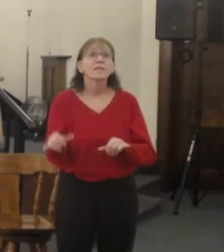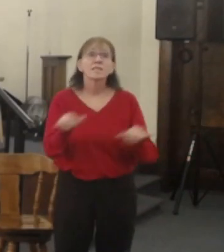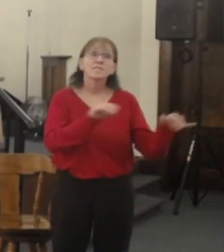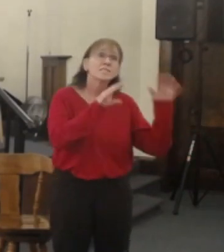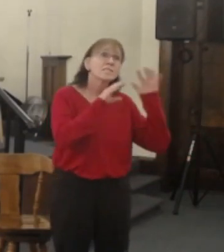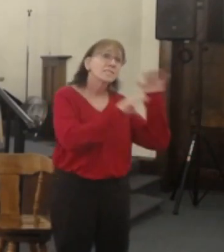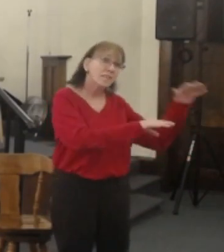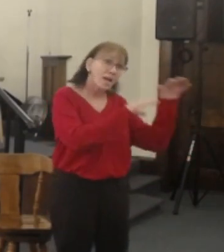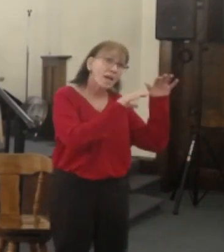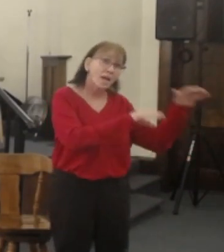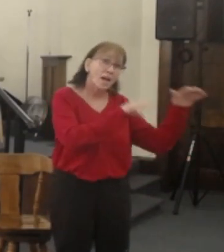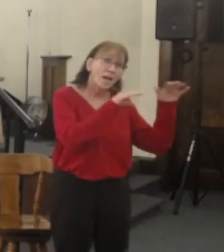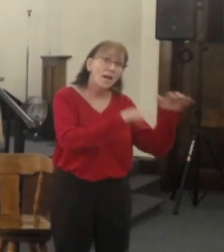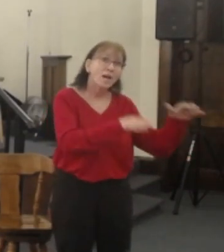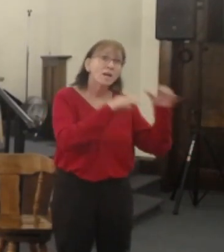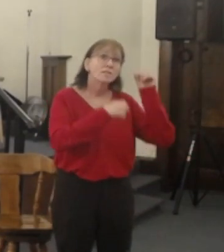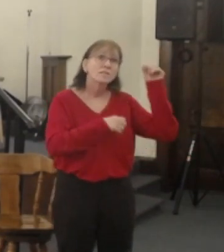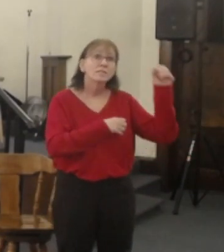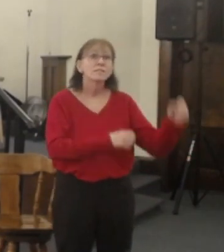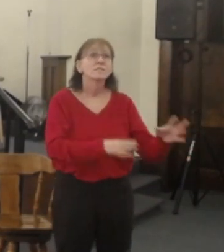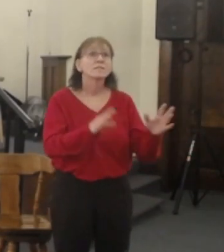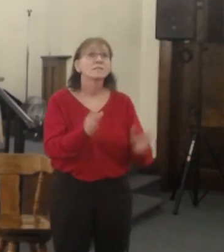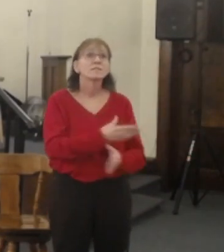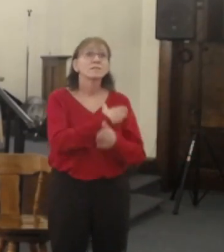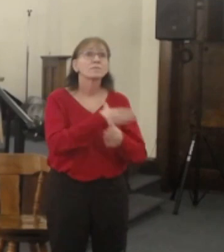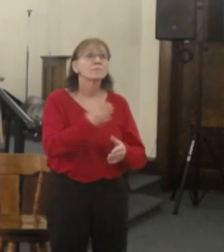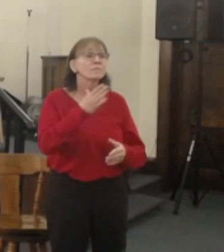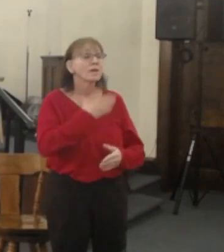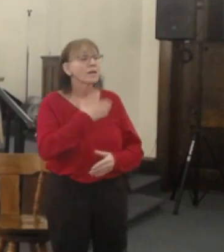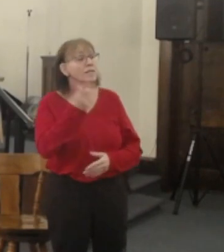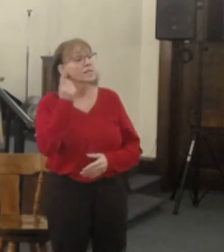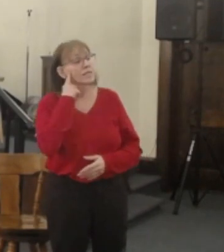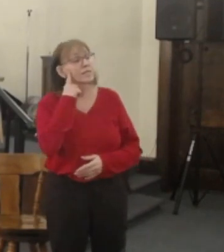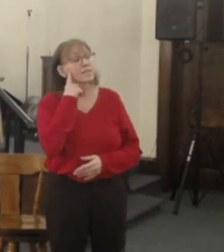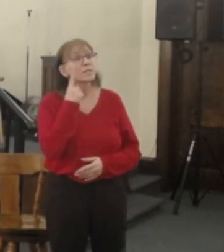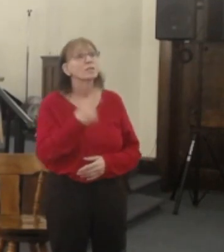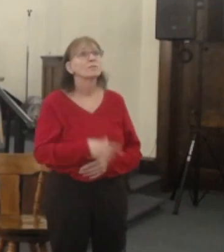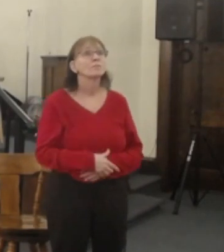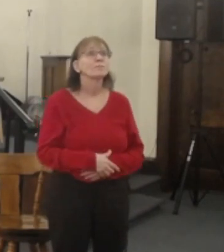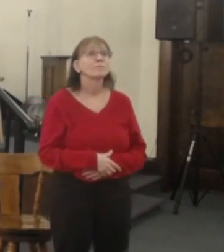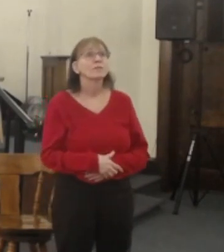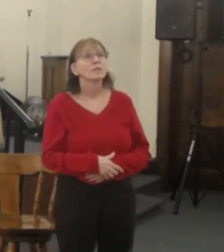Like the sound of a symphony to my ears.